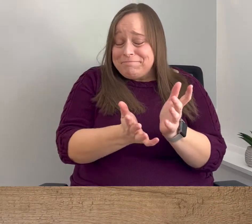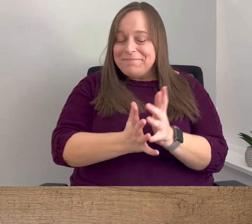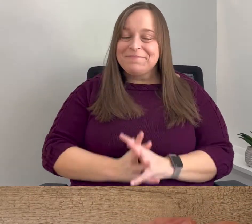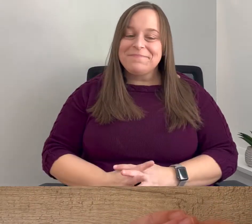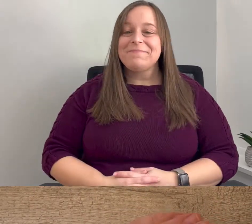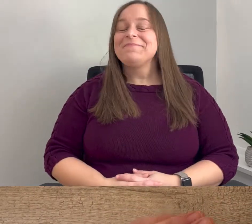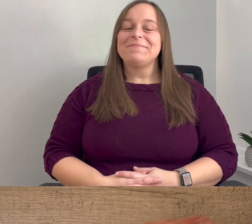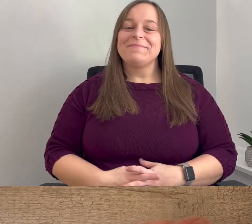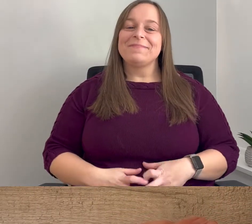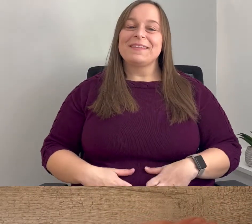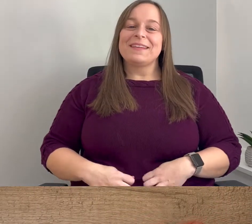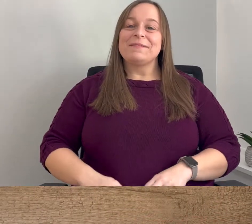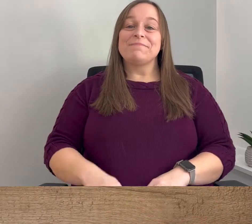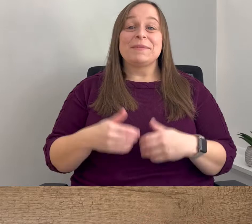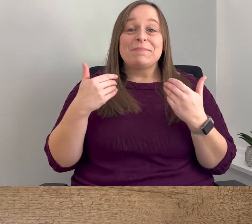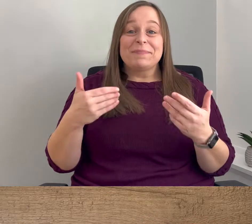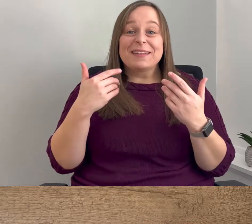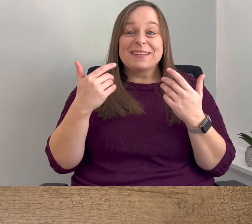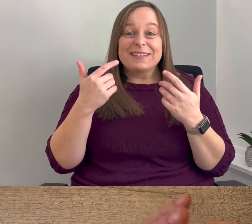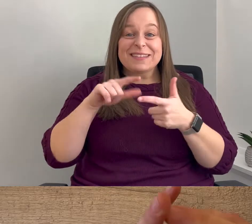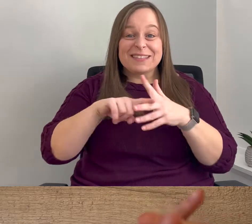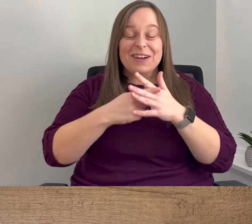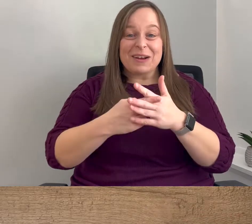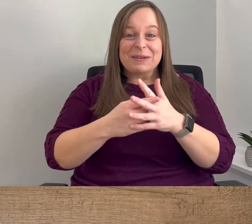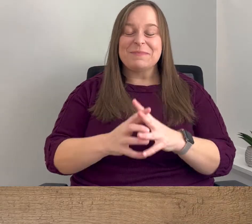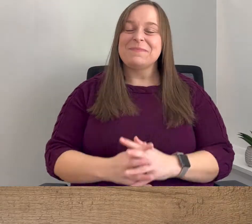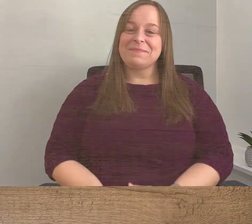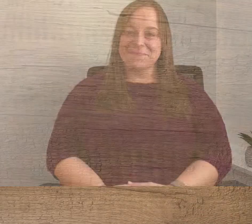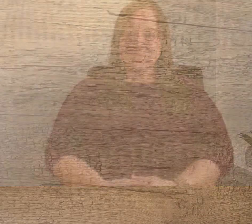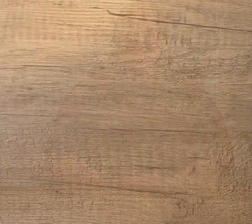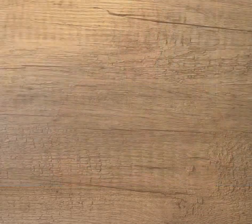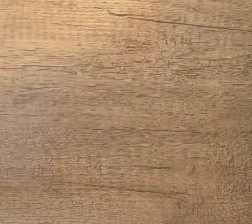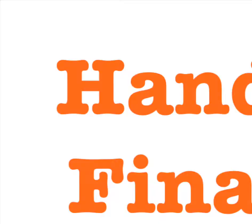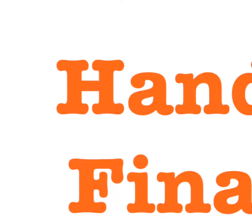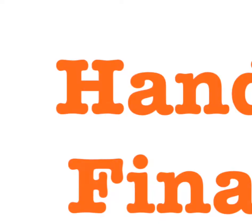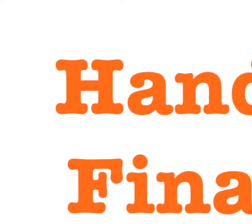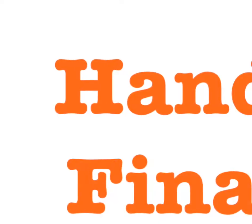But that's really up to you. So let's get started.